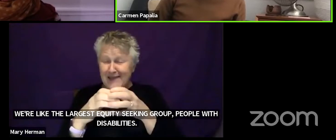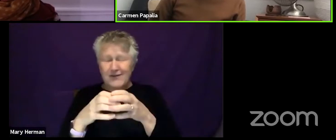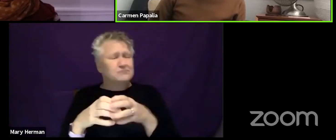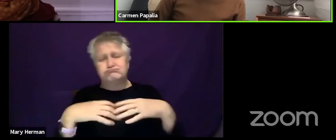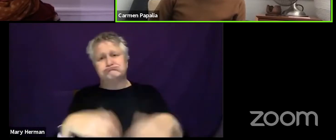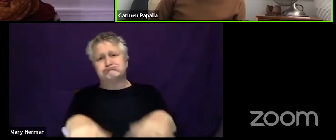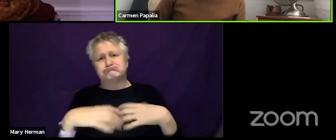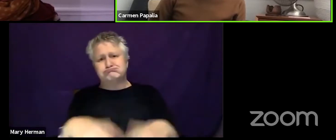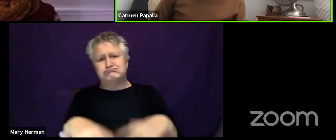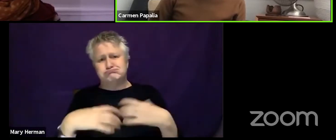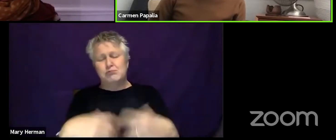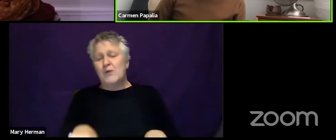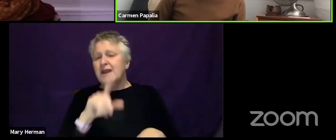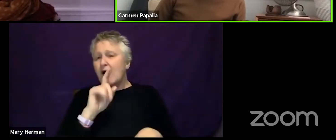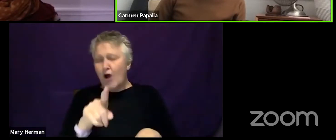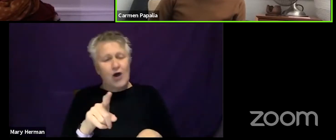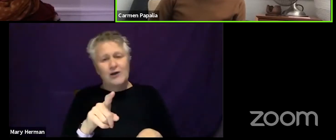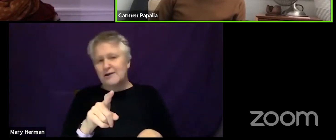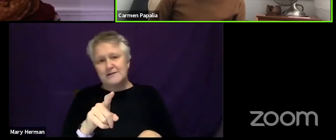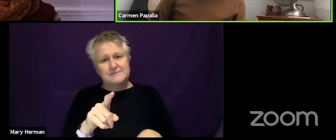we are a super